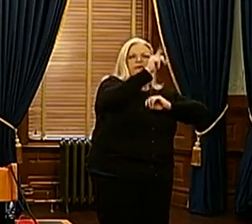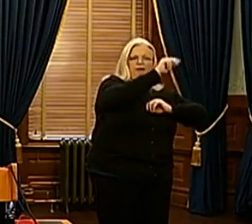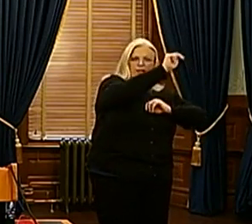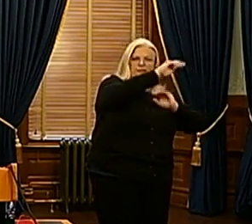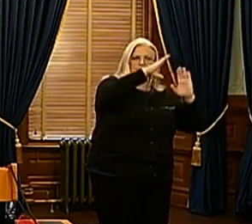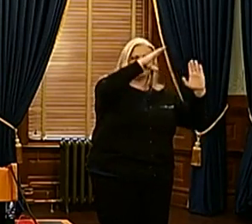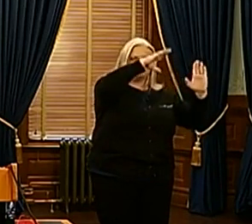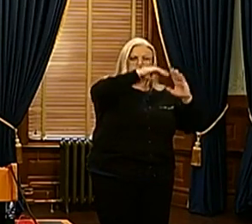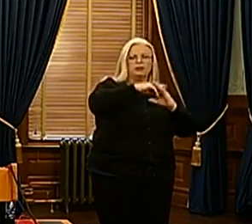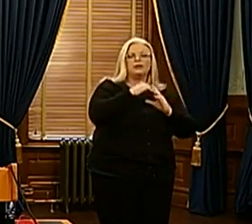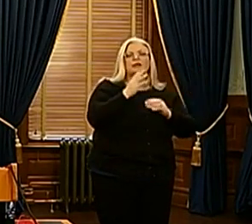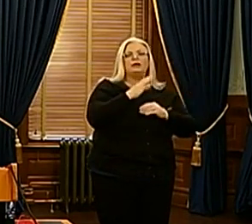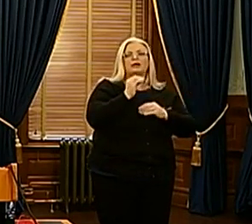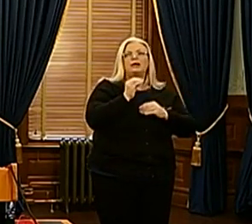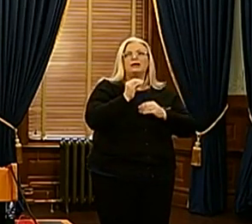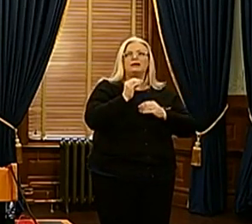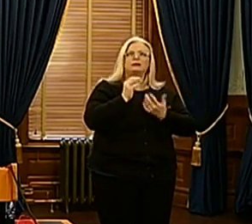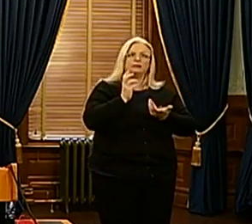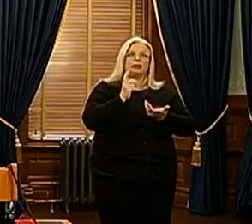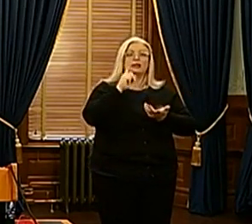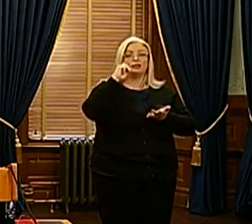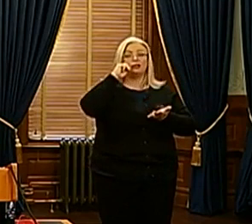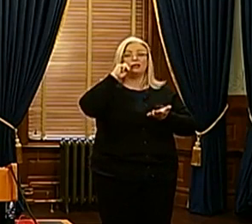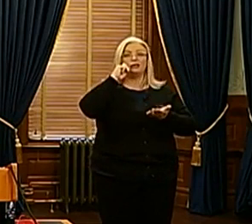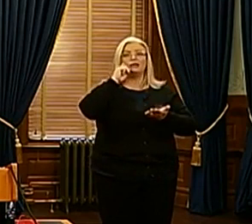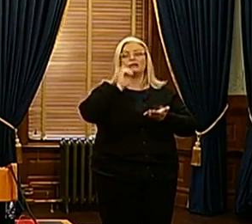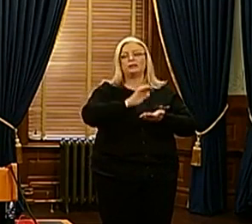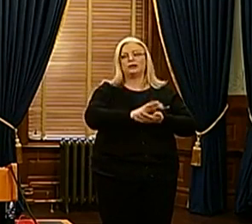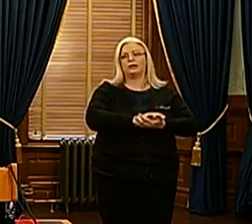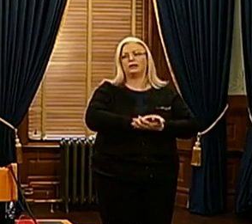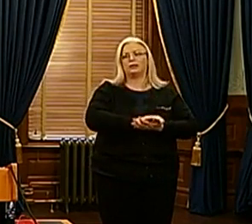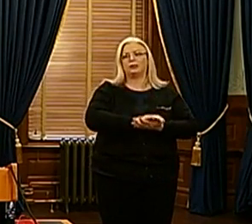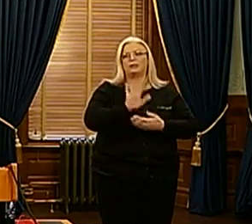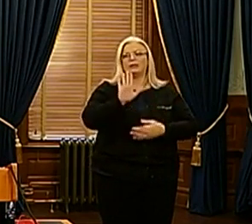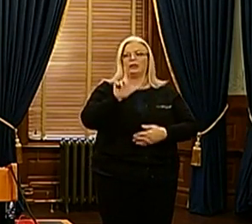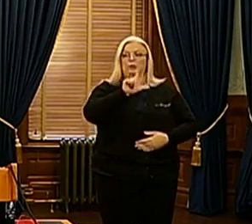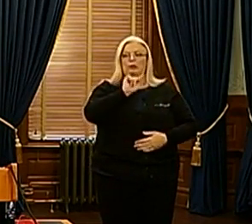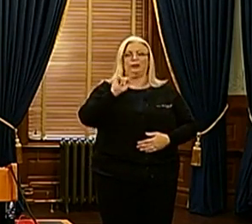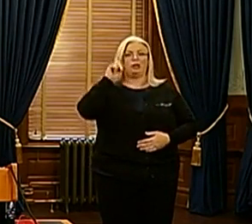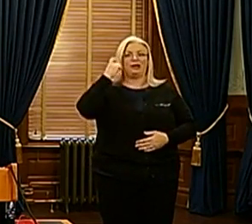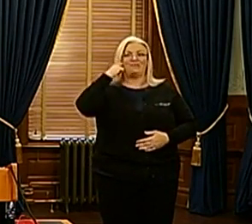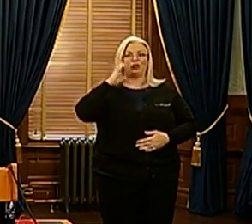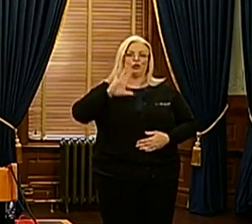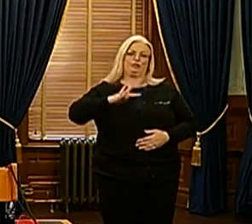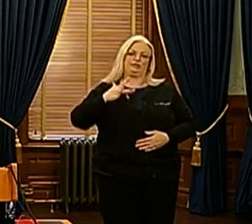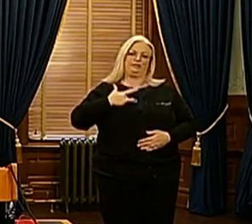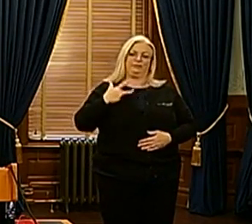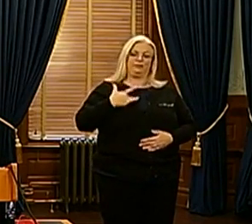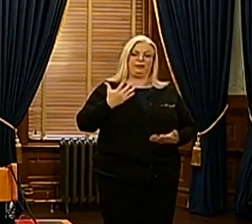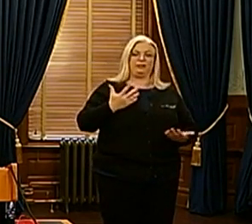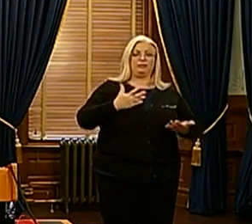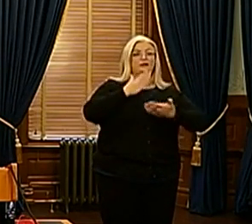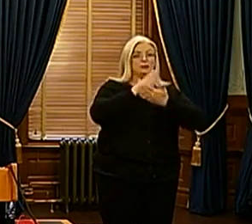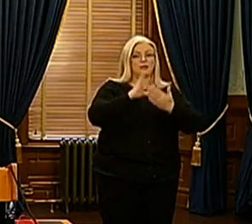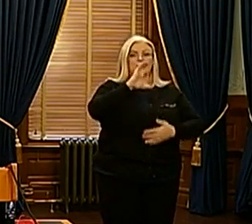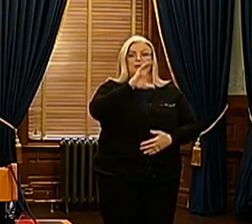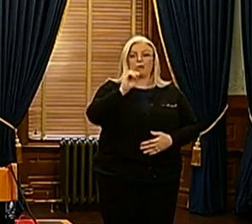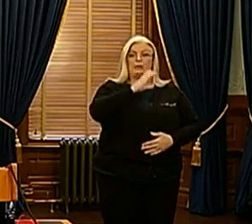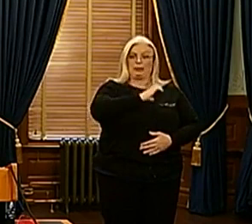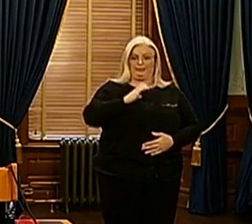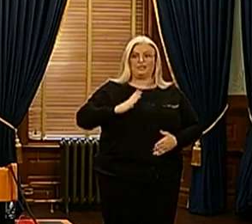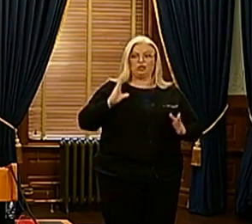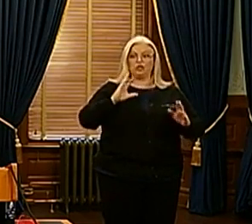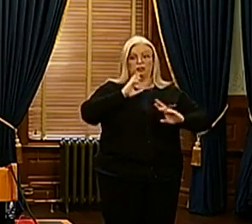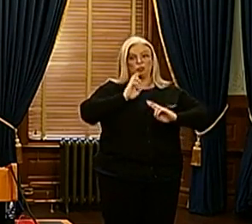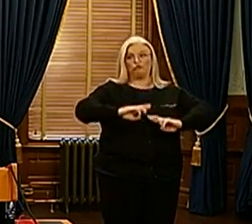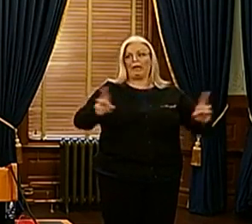and you know, I think it's his feeling is that, you know, some of the county commissioners are really ready